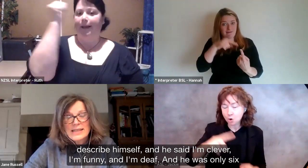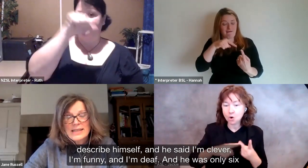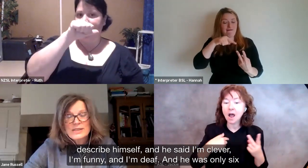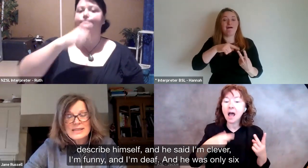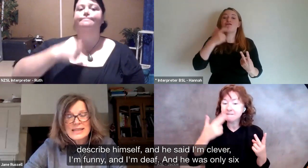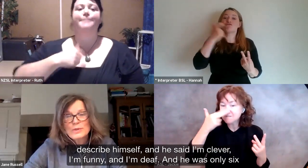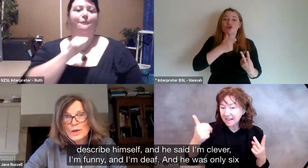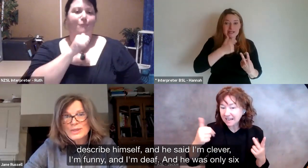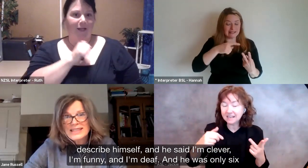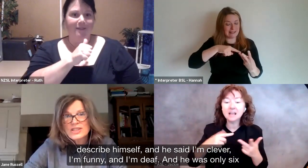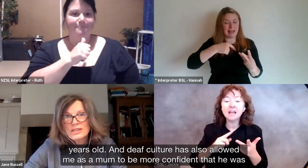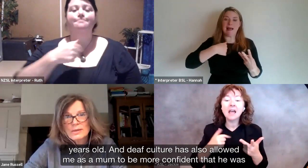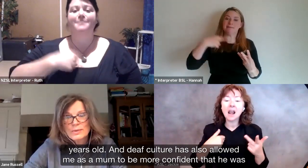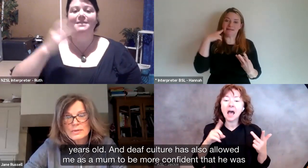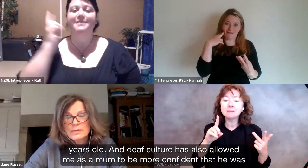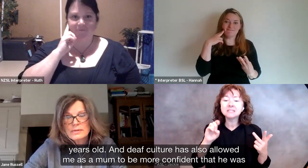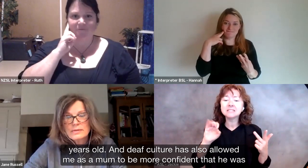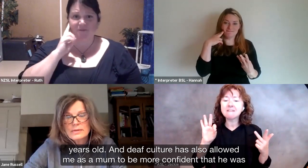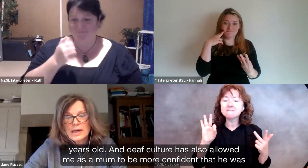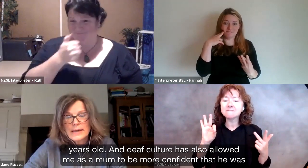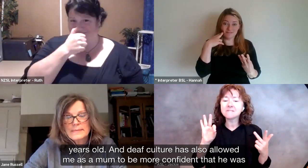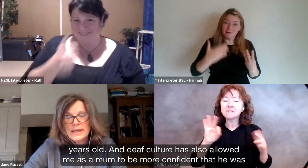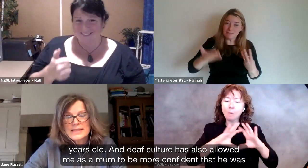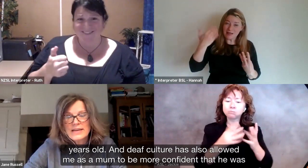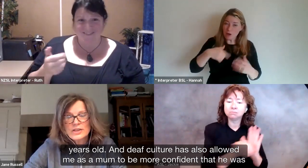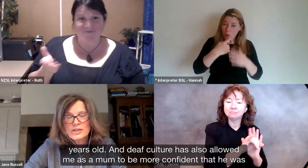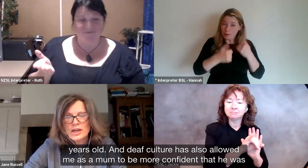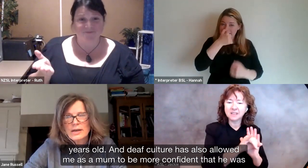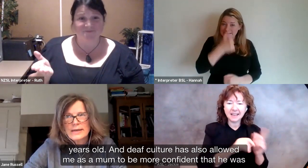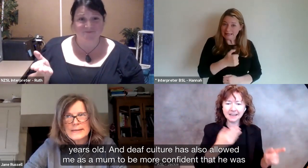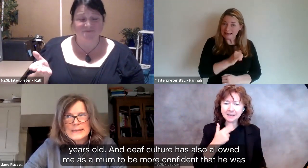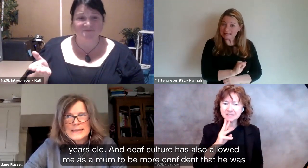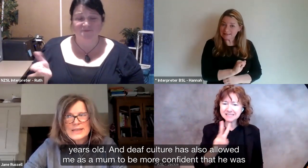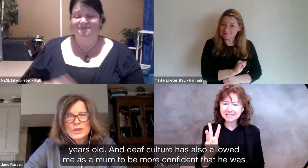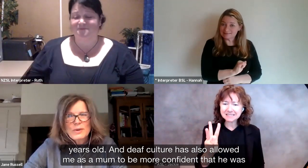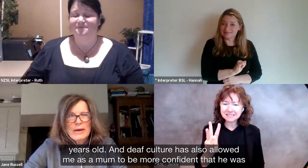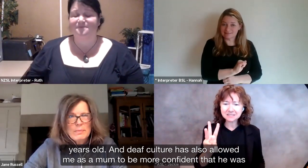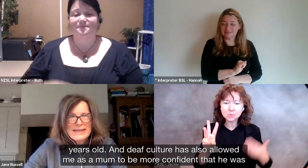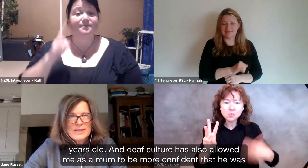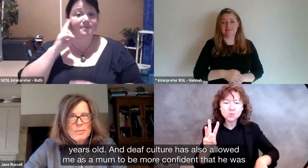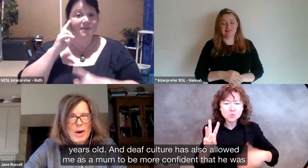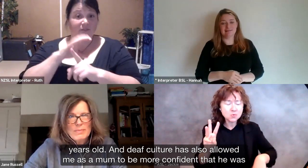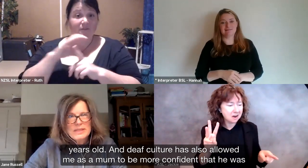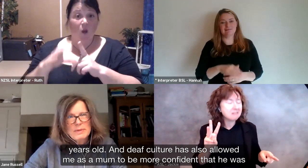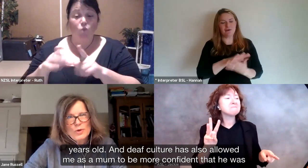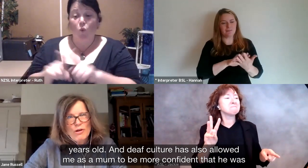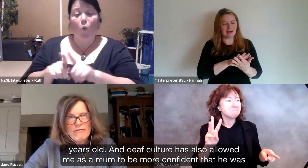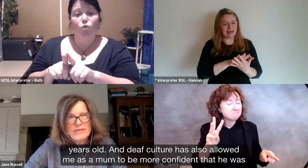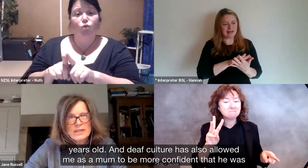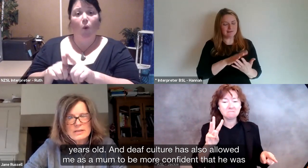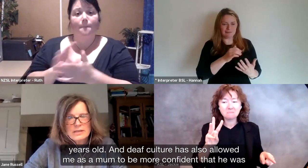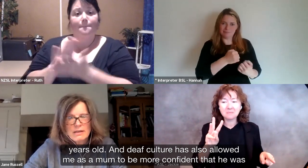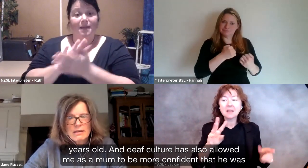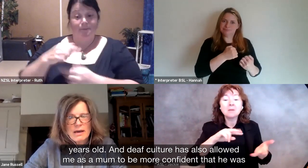And he was, he was only six years old. And deaf culture has also allowed me as a mom to be more